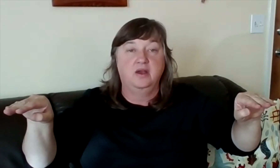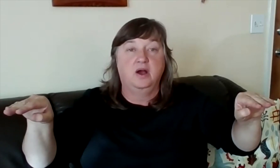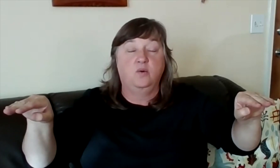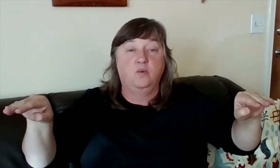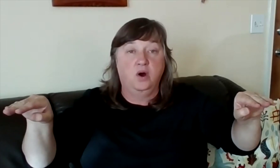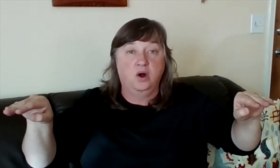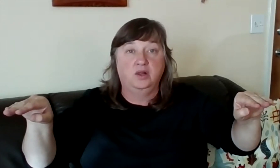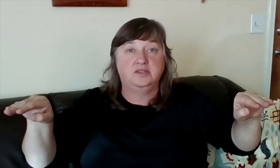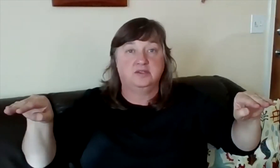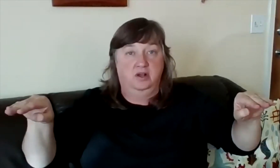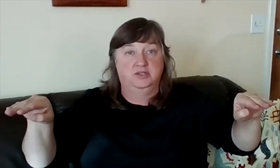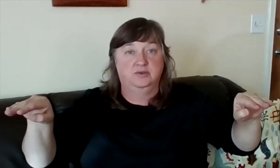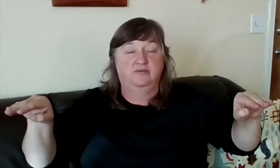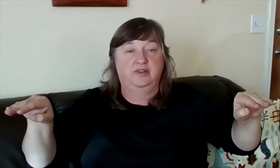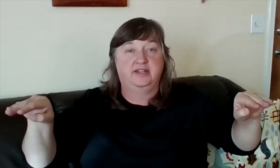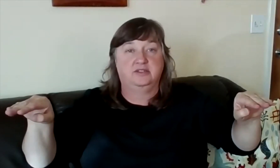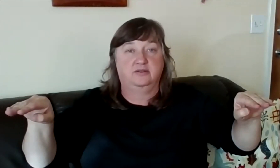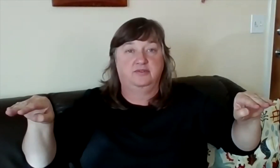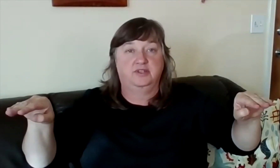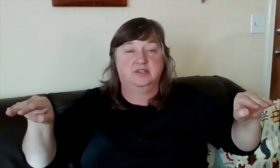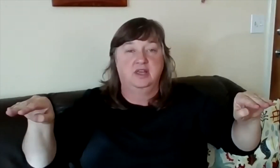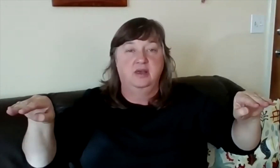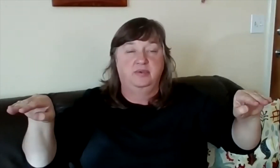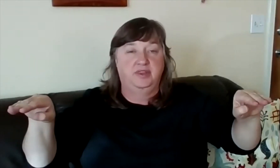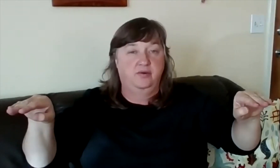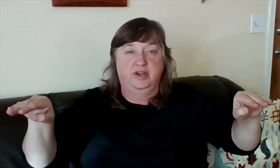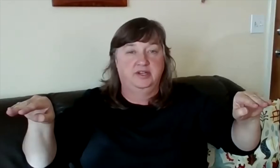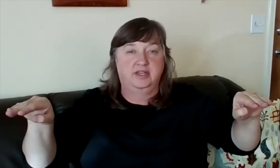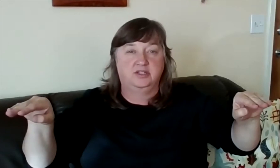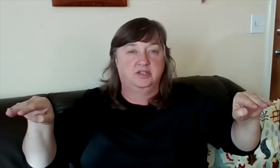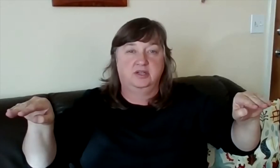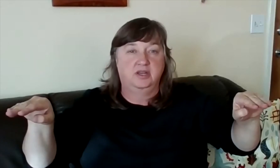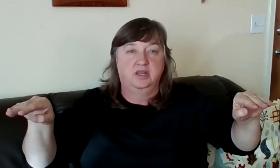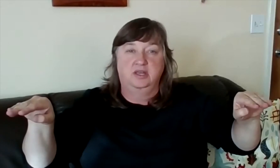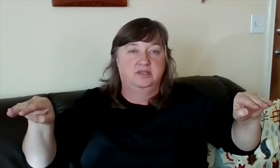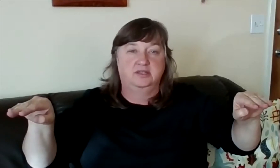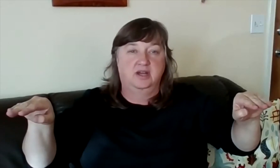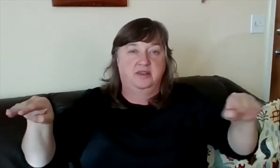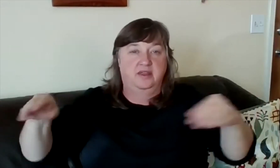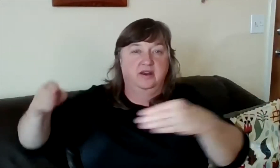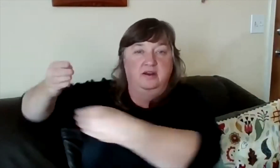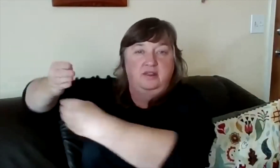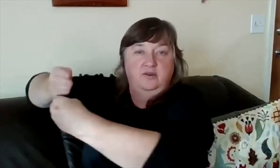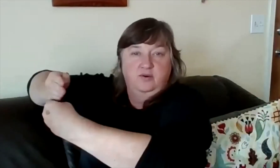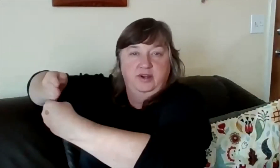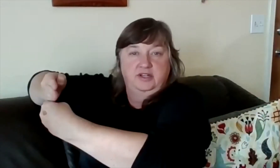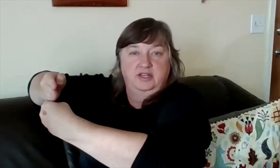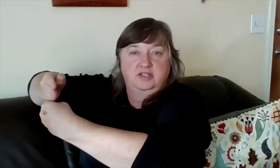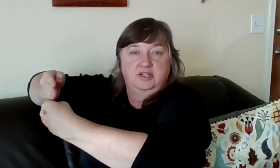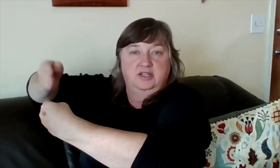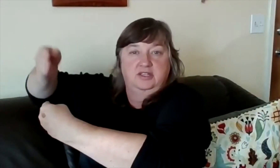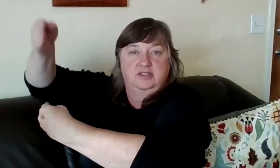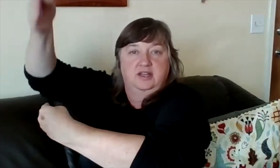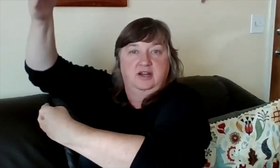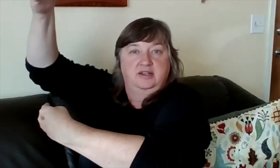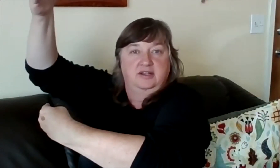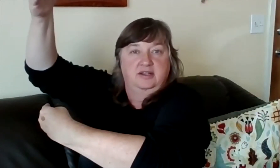A wall is also a flat surface, but the orientation is not there. The orientation is on